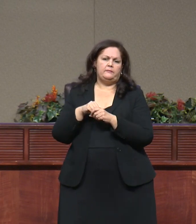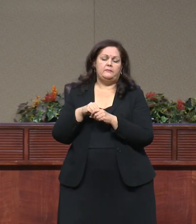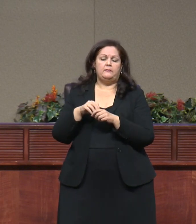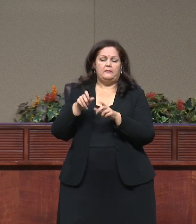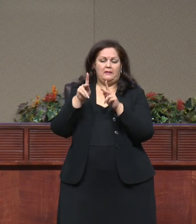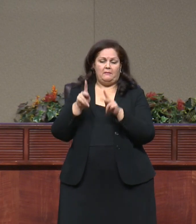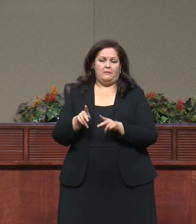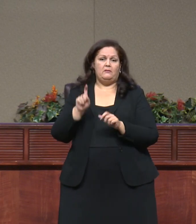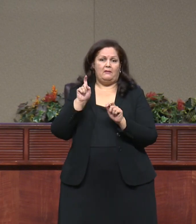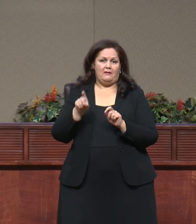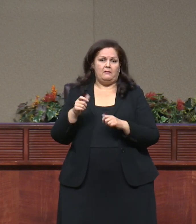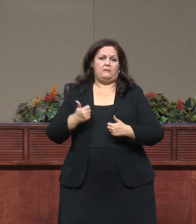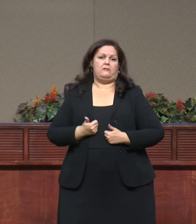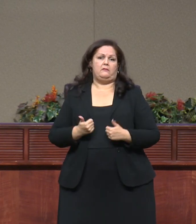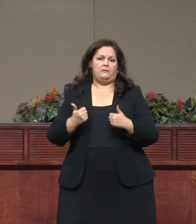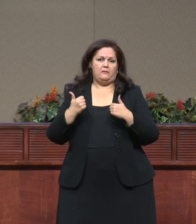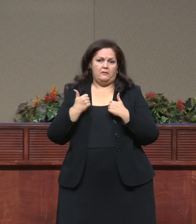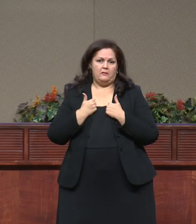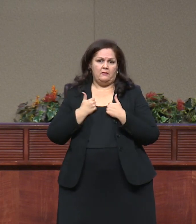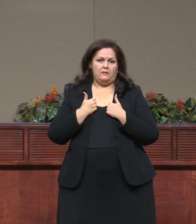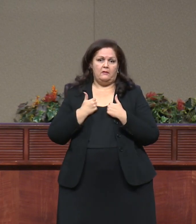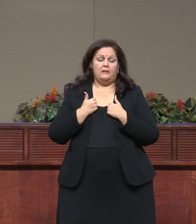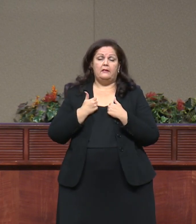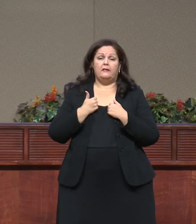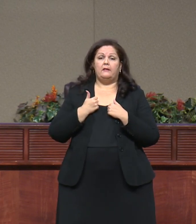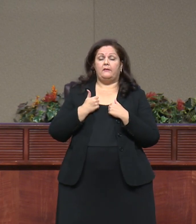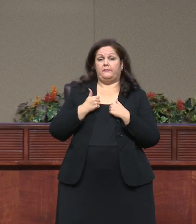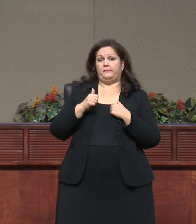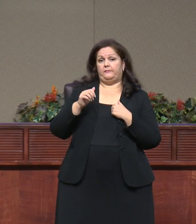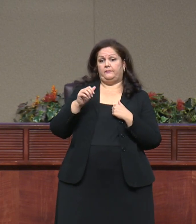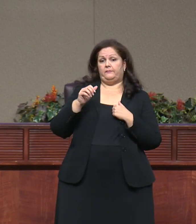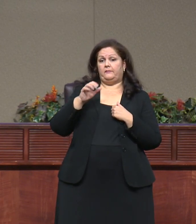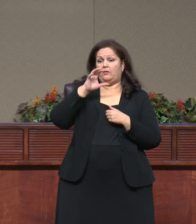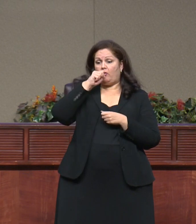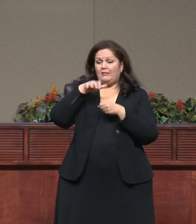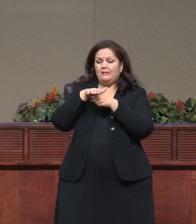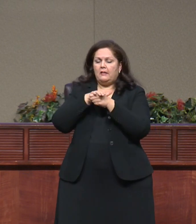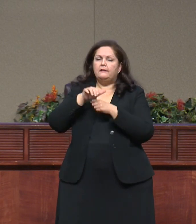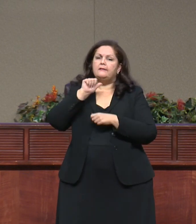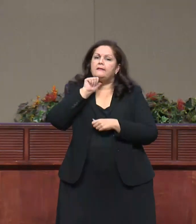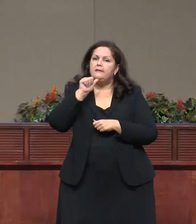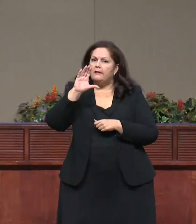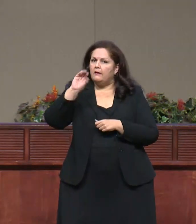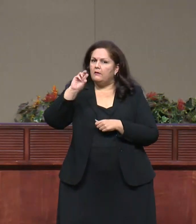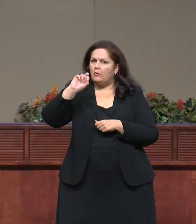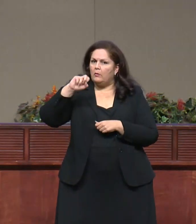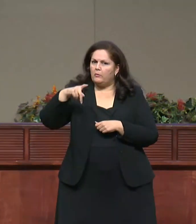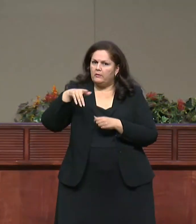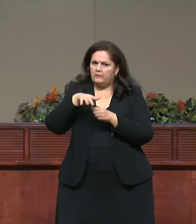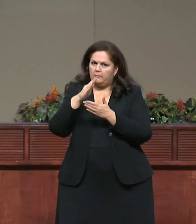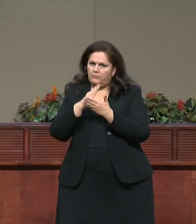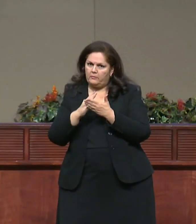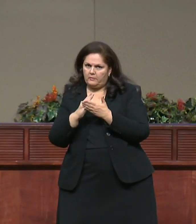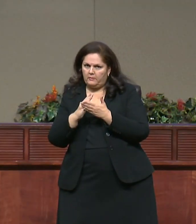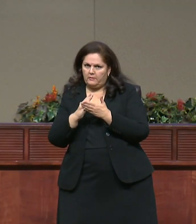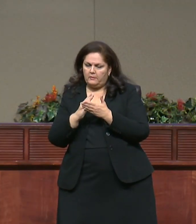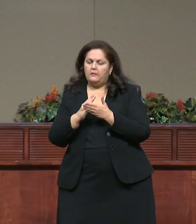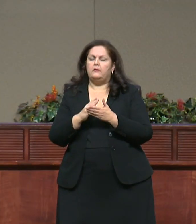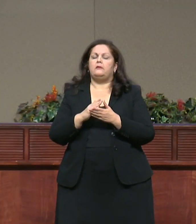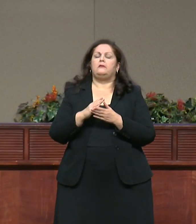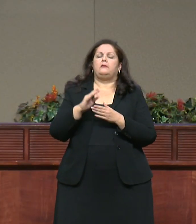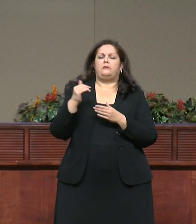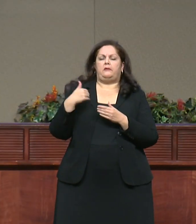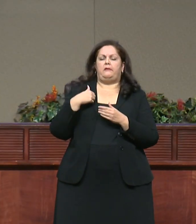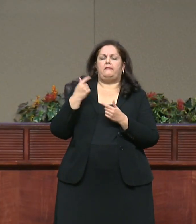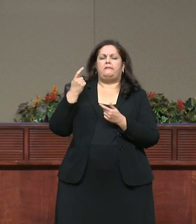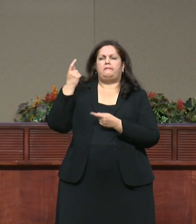individual must live in unincorporated Orange County. However, Orange County has interlocal